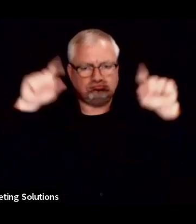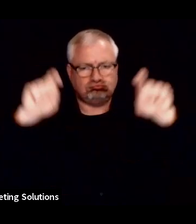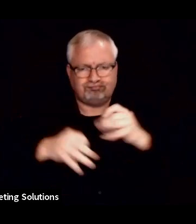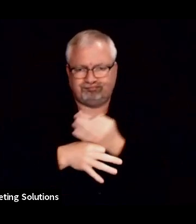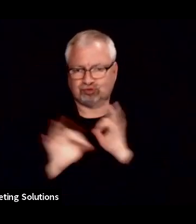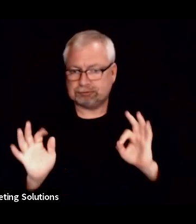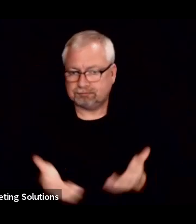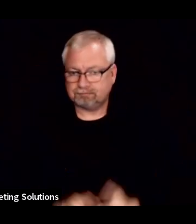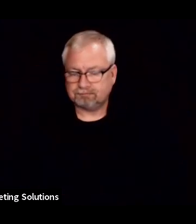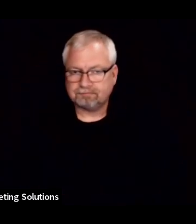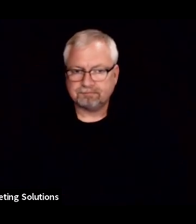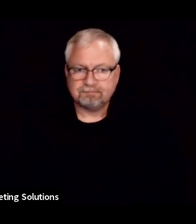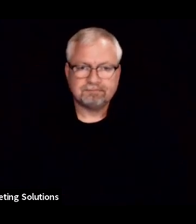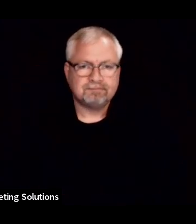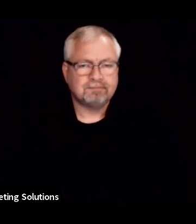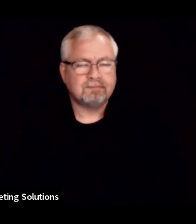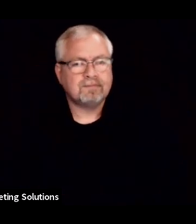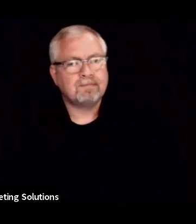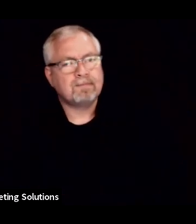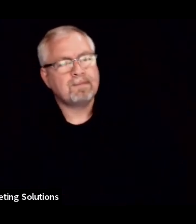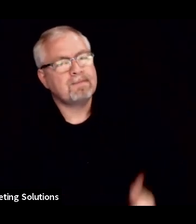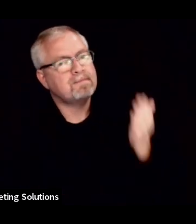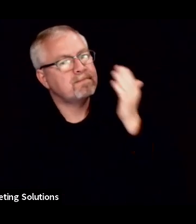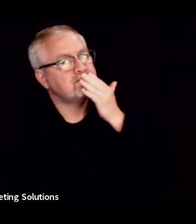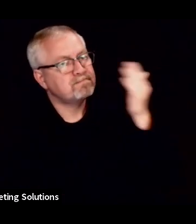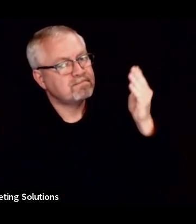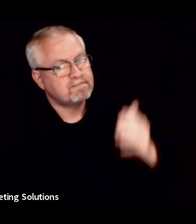Thank you, Commissioner.